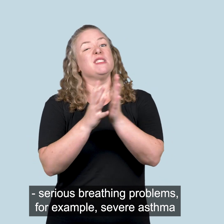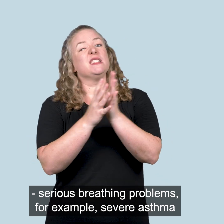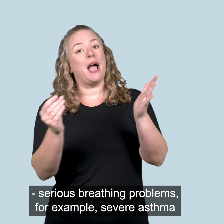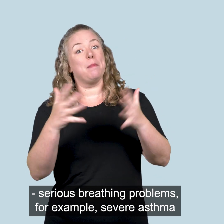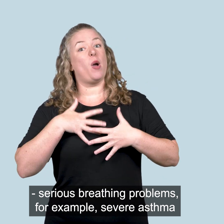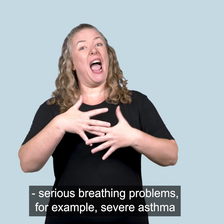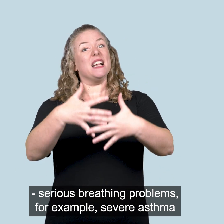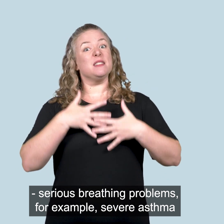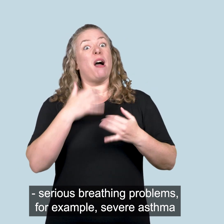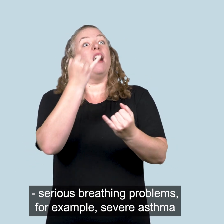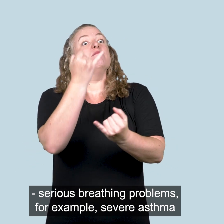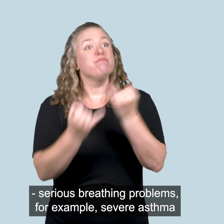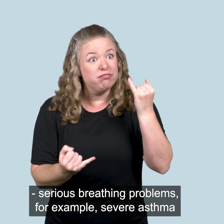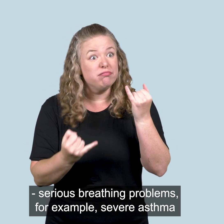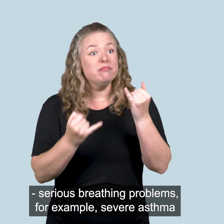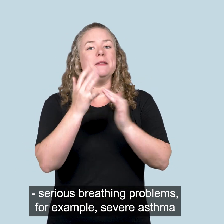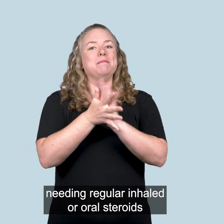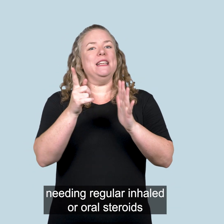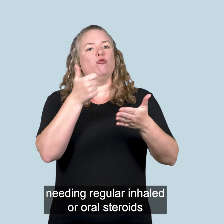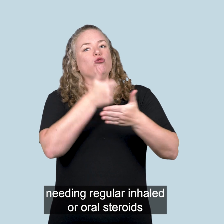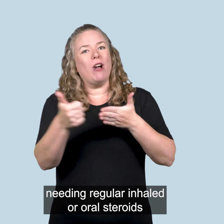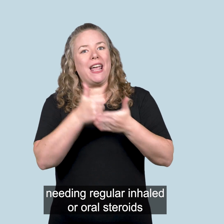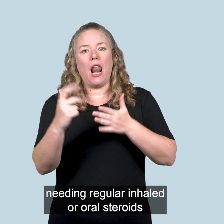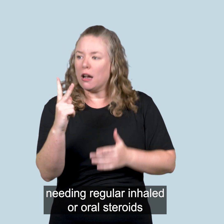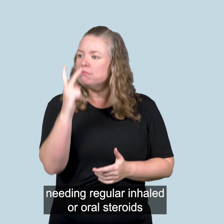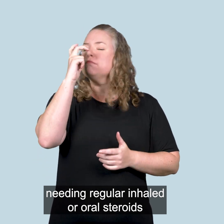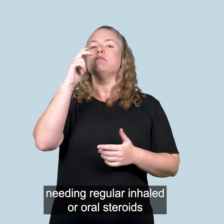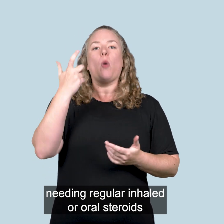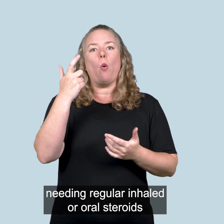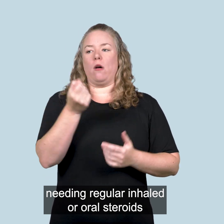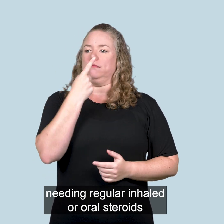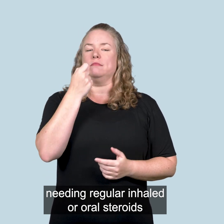severe asthma, needing regular inhaled or oral steroids,